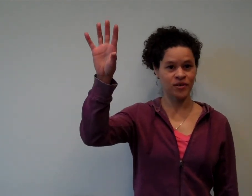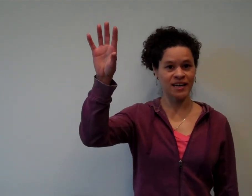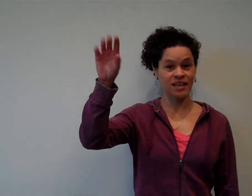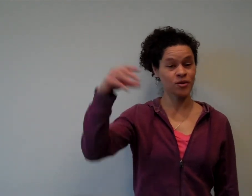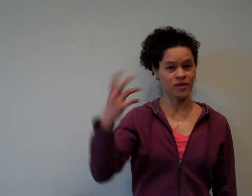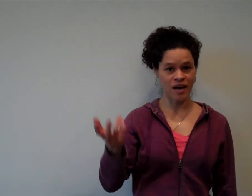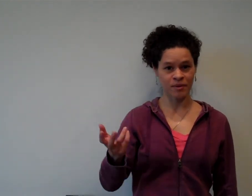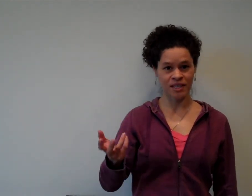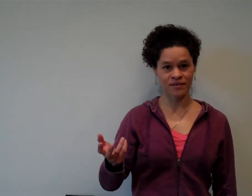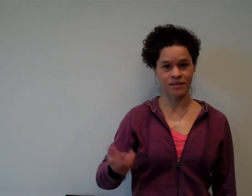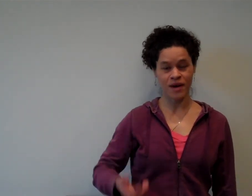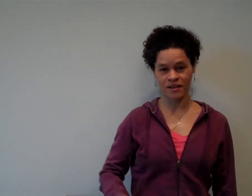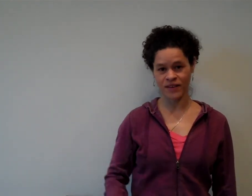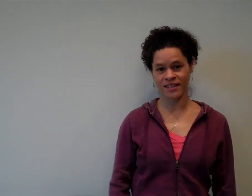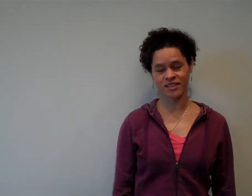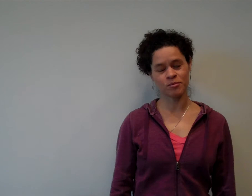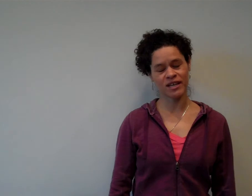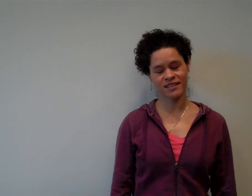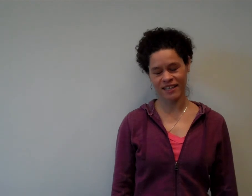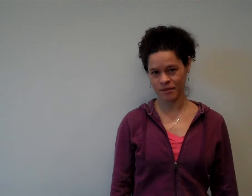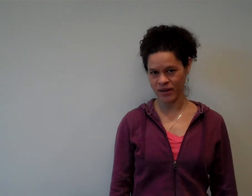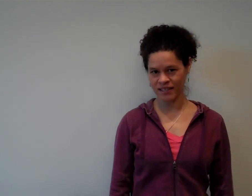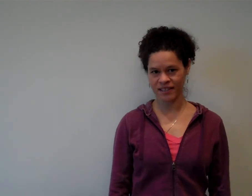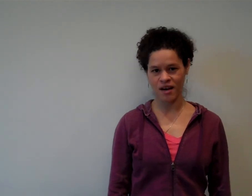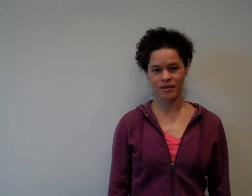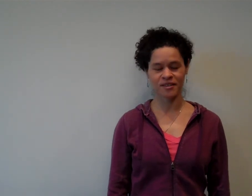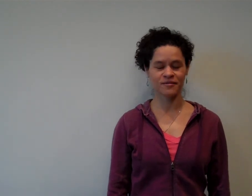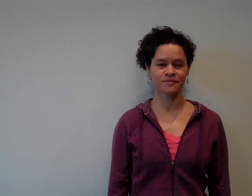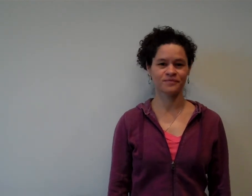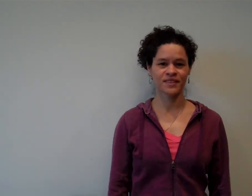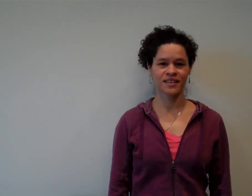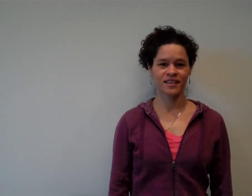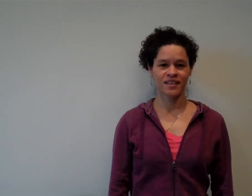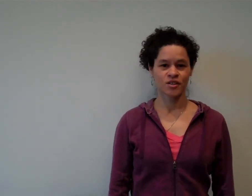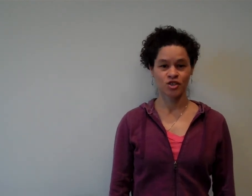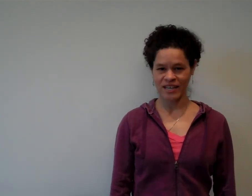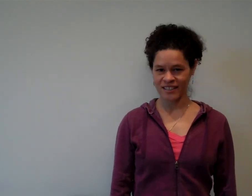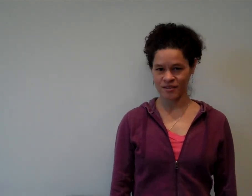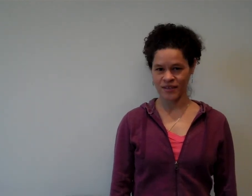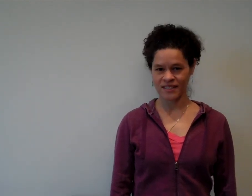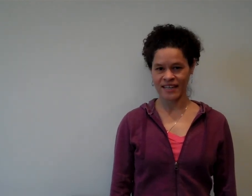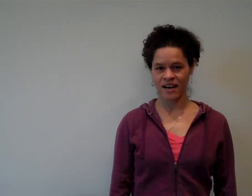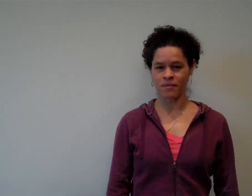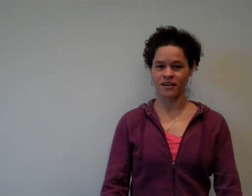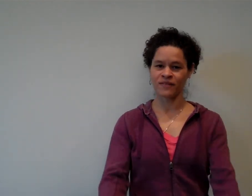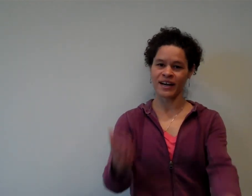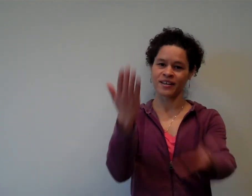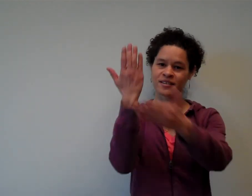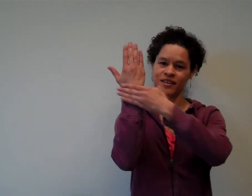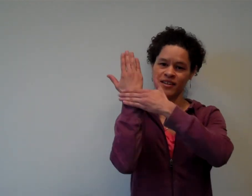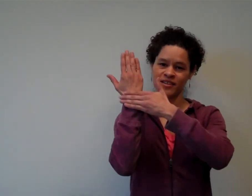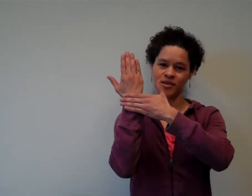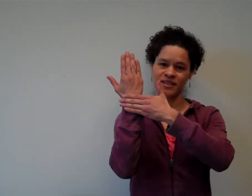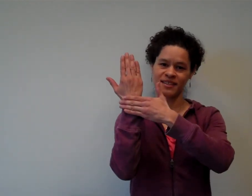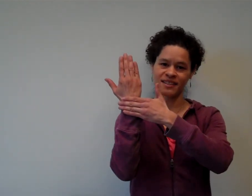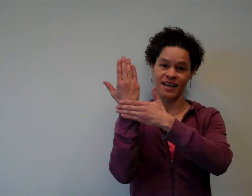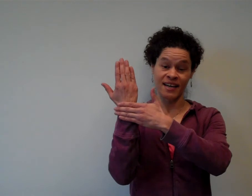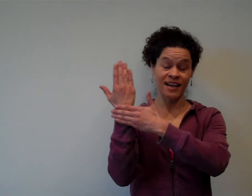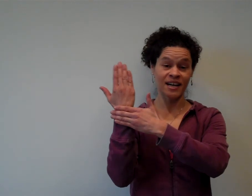any other nominatives that modify the subject, like the predicate nominative. The genitive is a noun modifier, so this is the sign, kind of